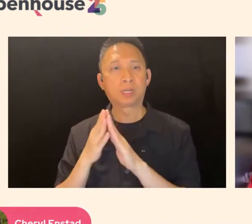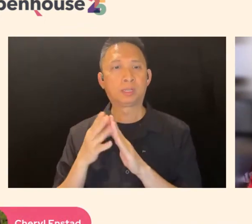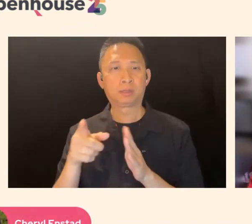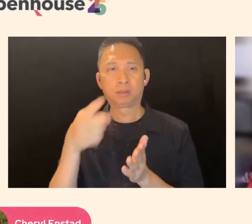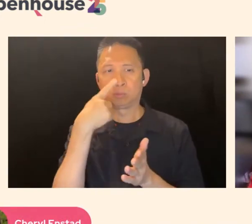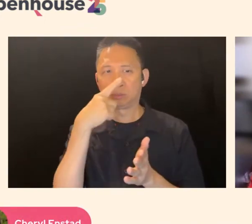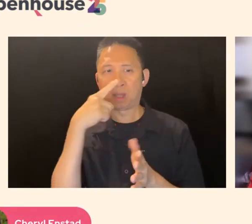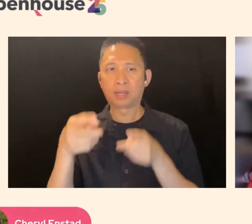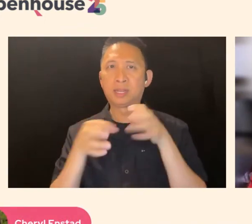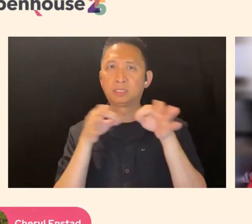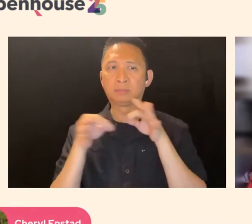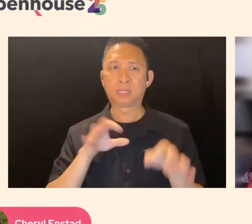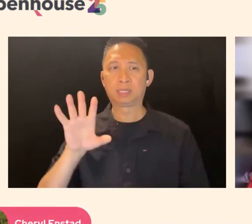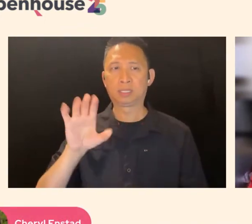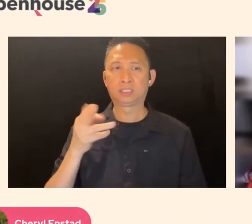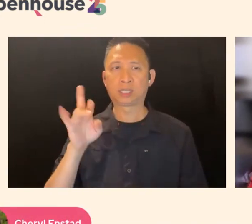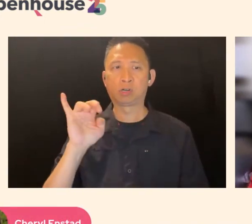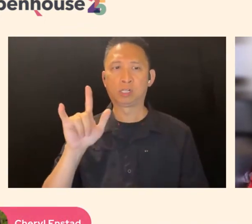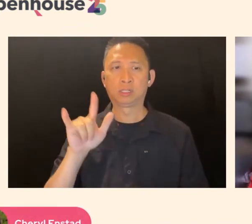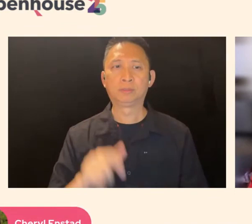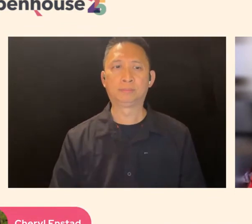um,